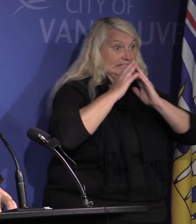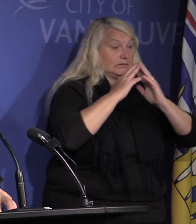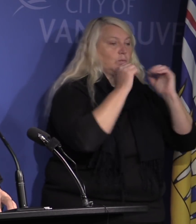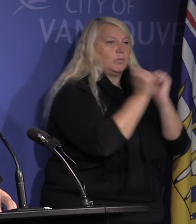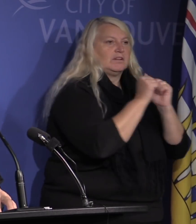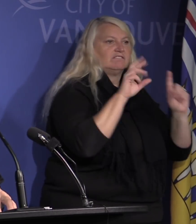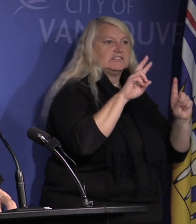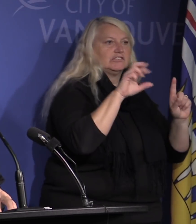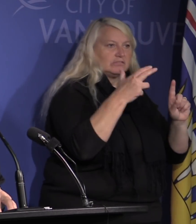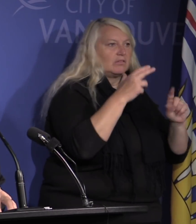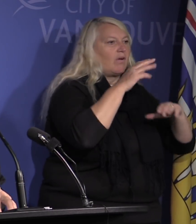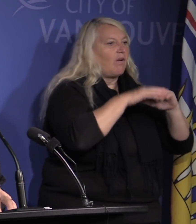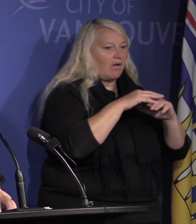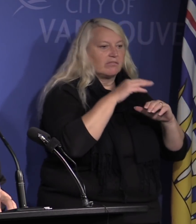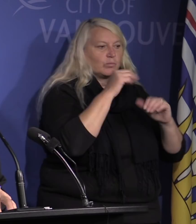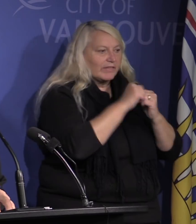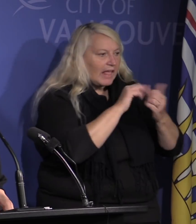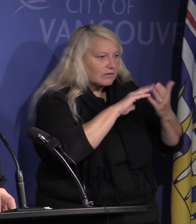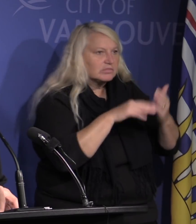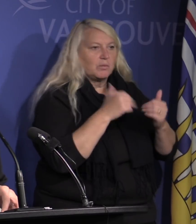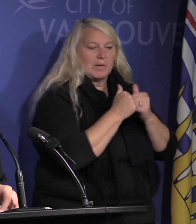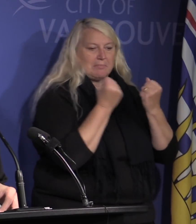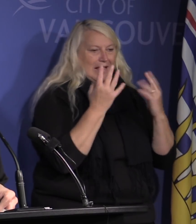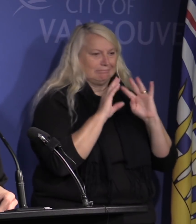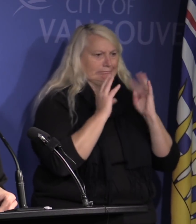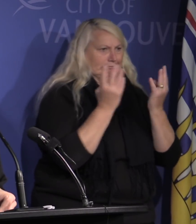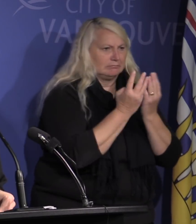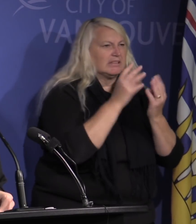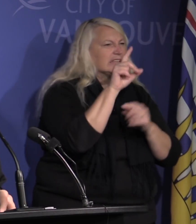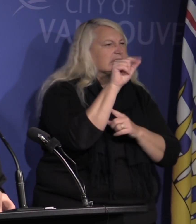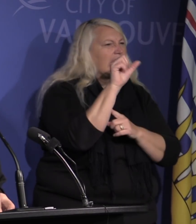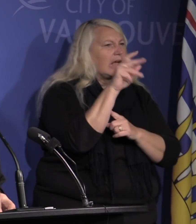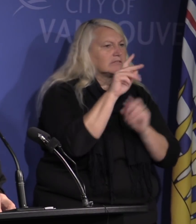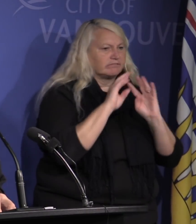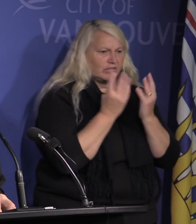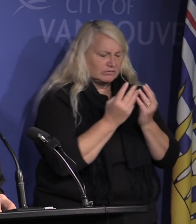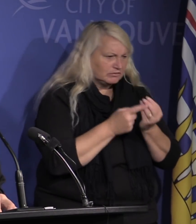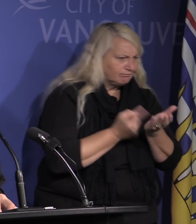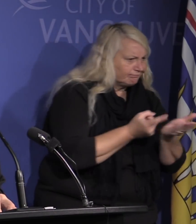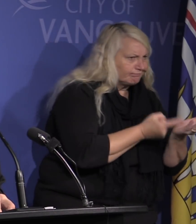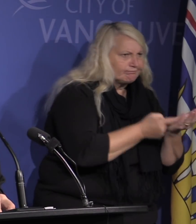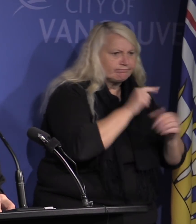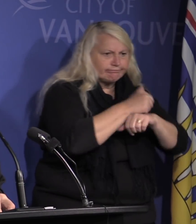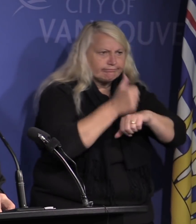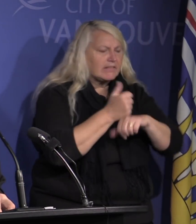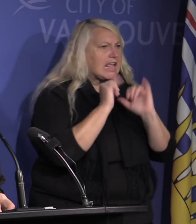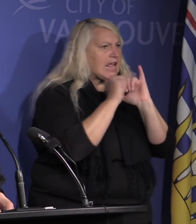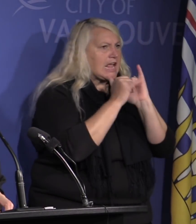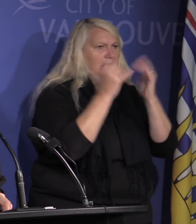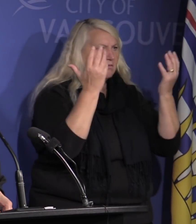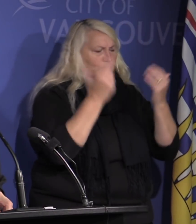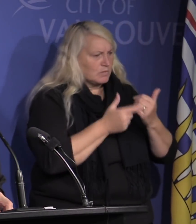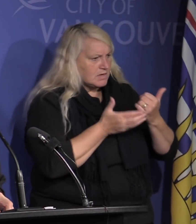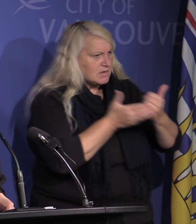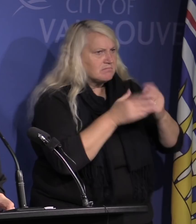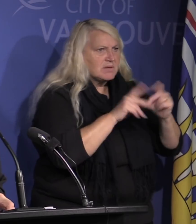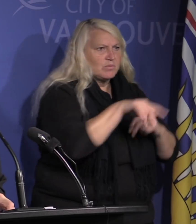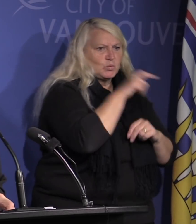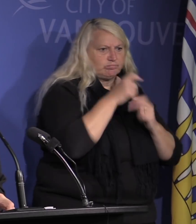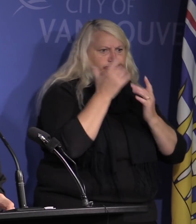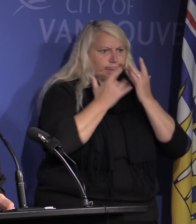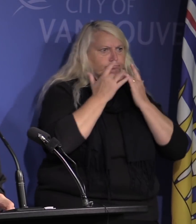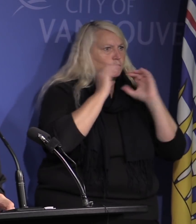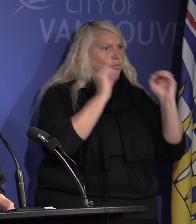on a multi-agency public partner task force to identify and implement measures to help support people who are experiencing homelessness,